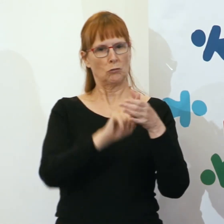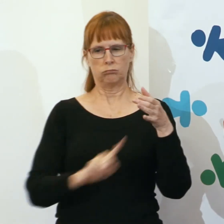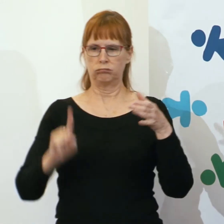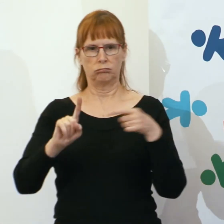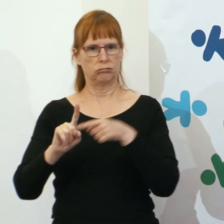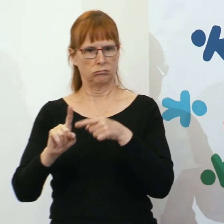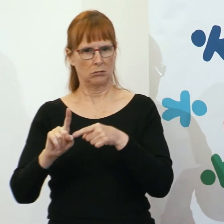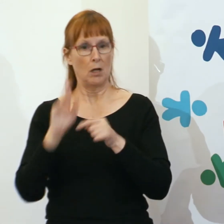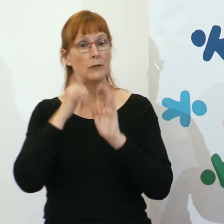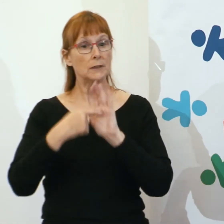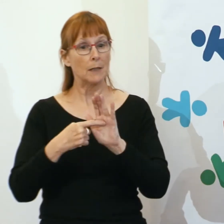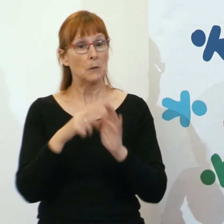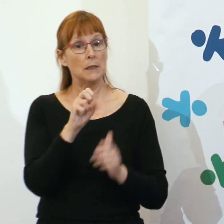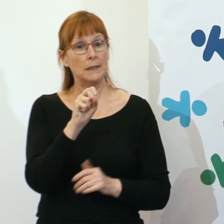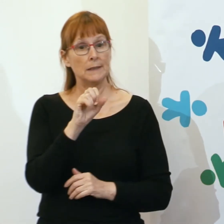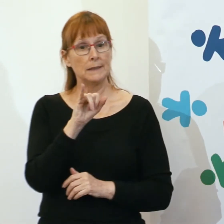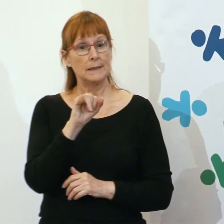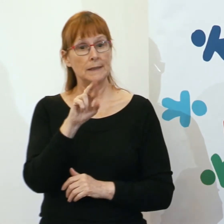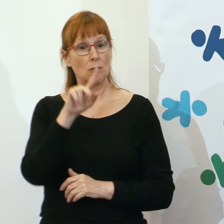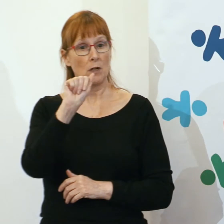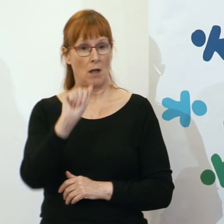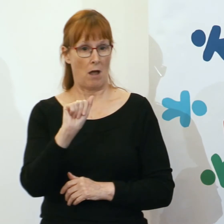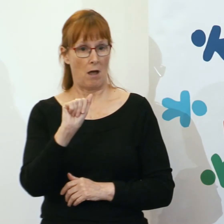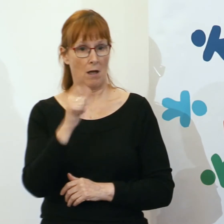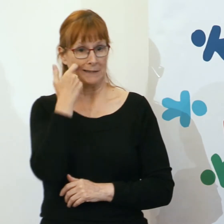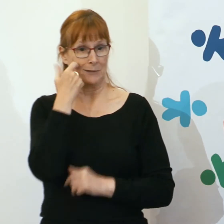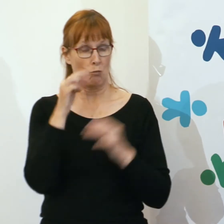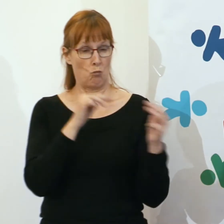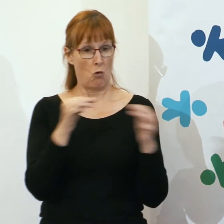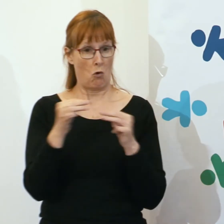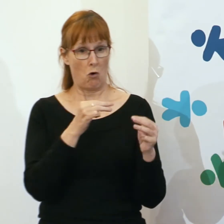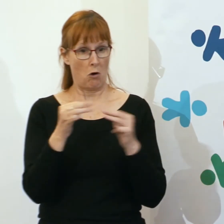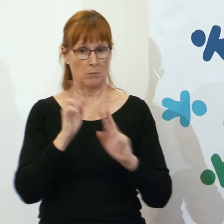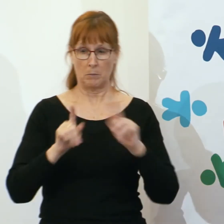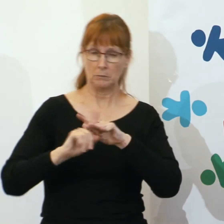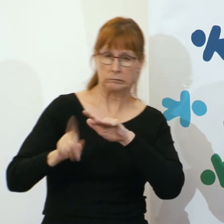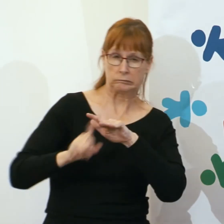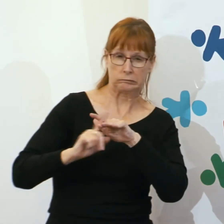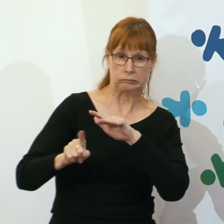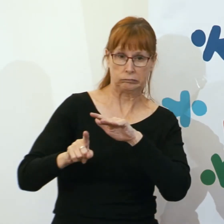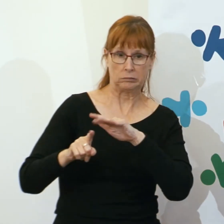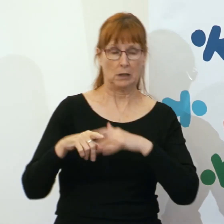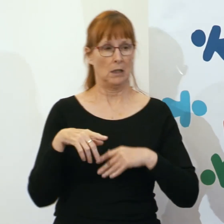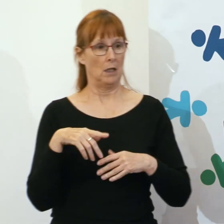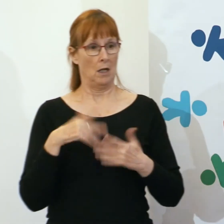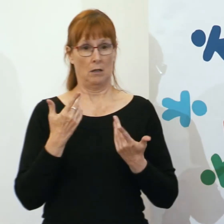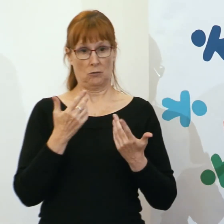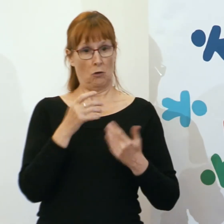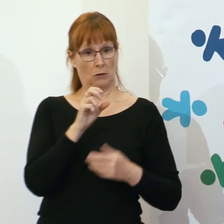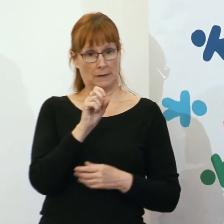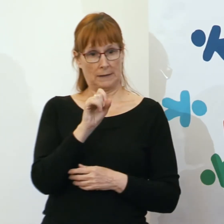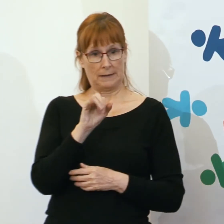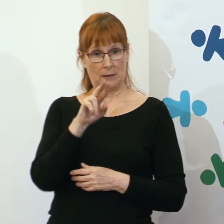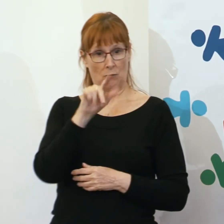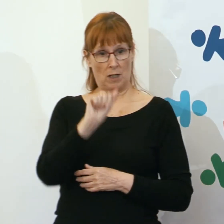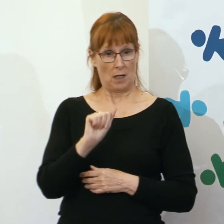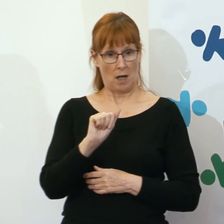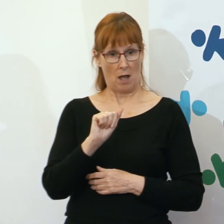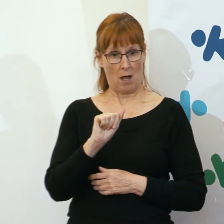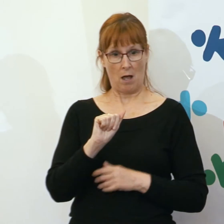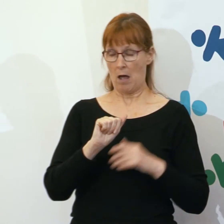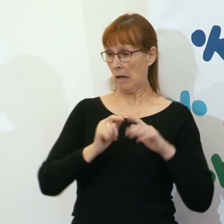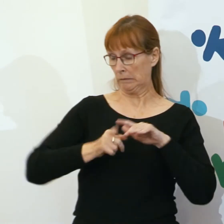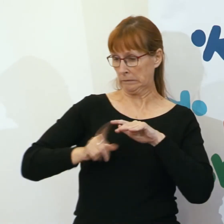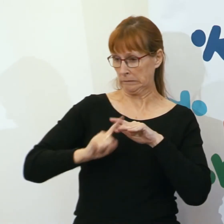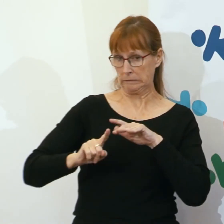people traumatized by brutal war, forced to live in swelling refugee camps or struggling to